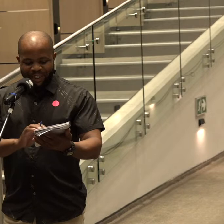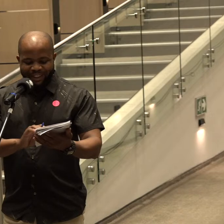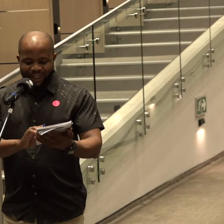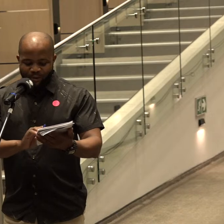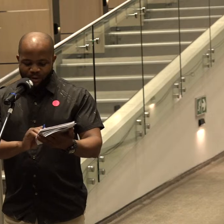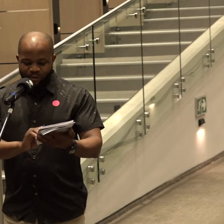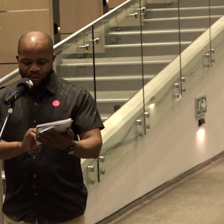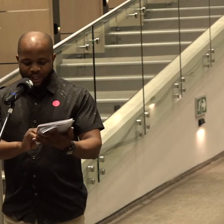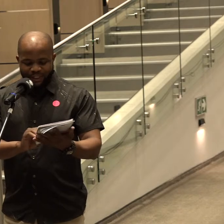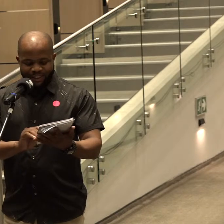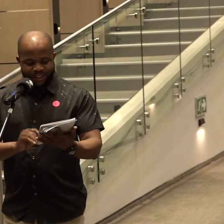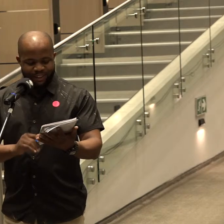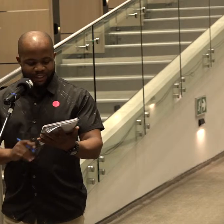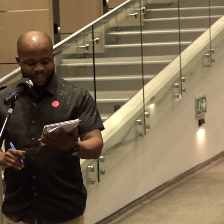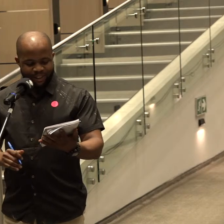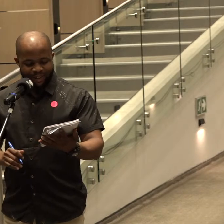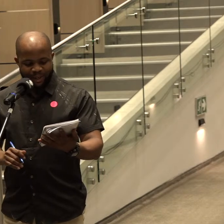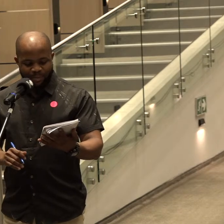Florence